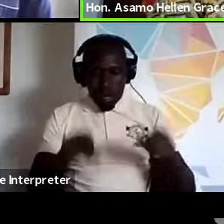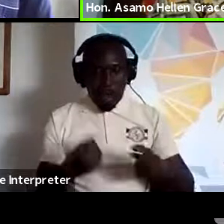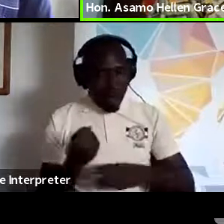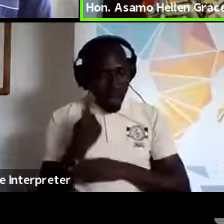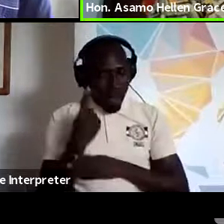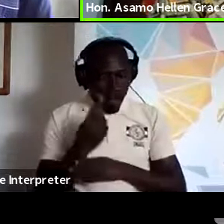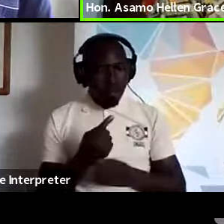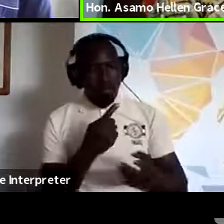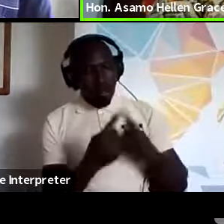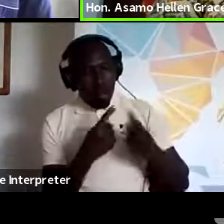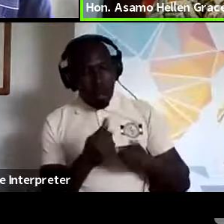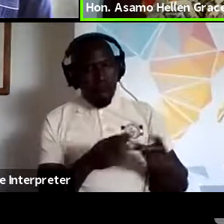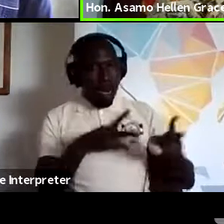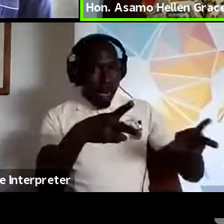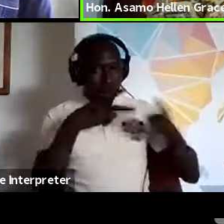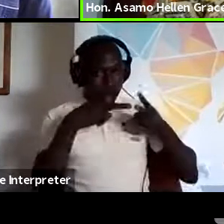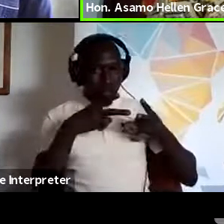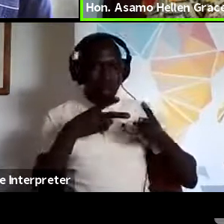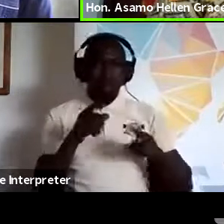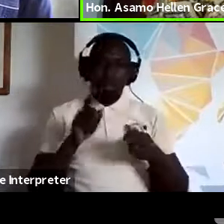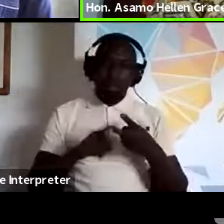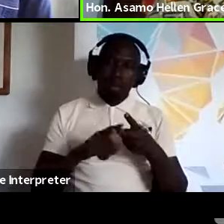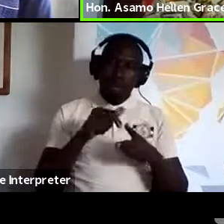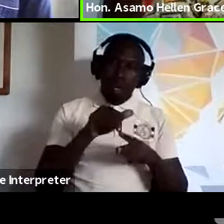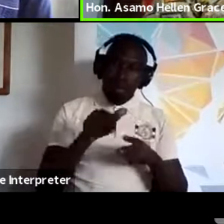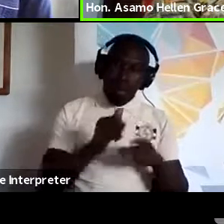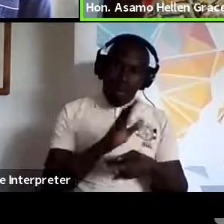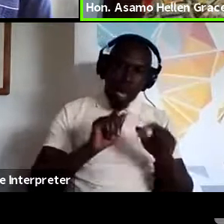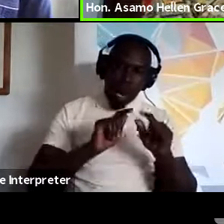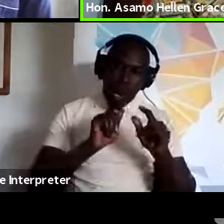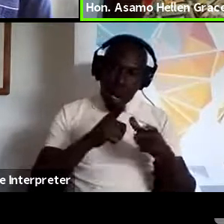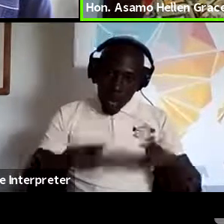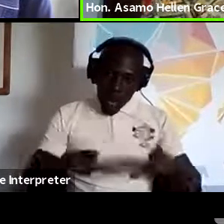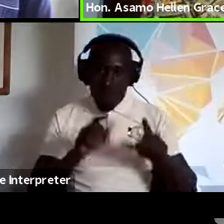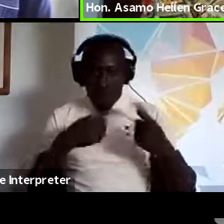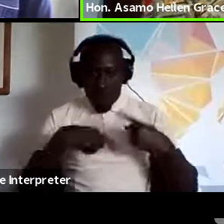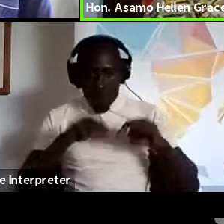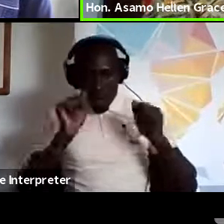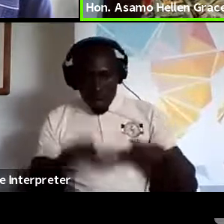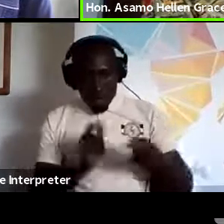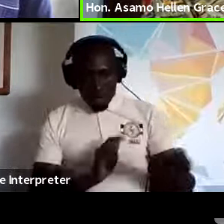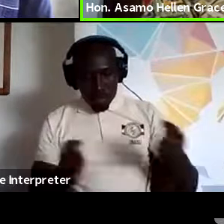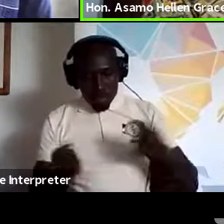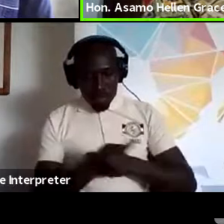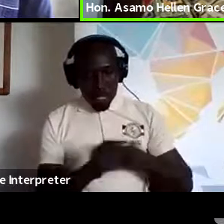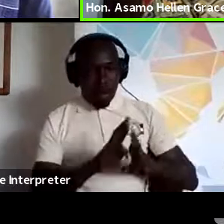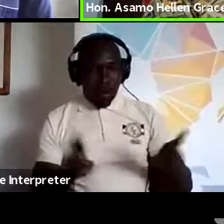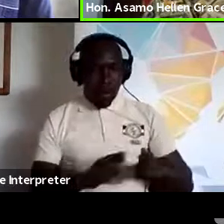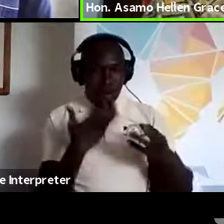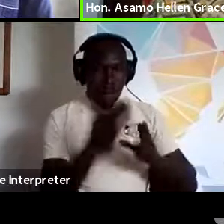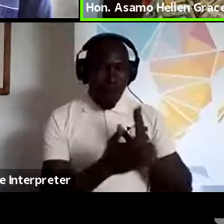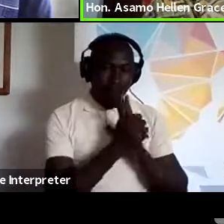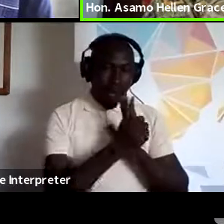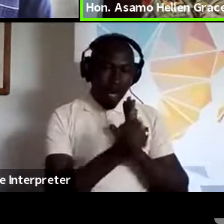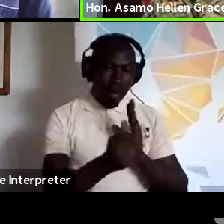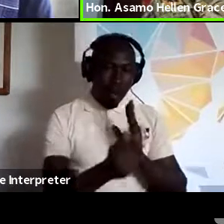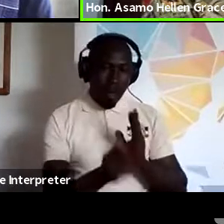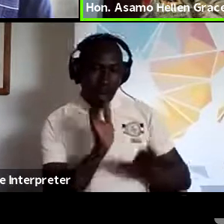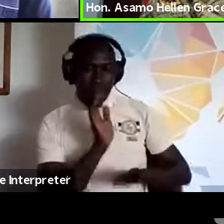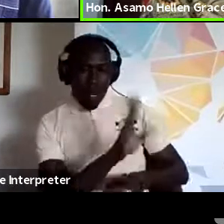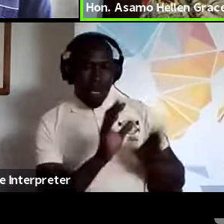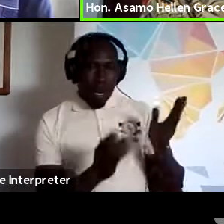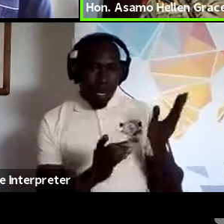talked about captions, about their language. So all this has to be put in, and already they have expertise of their